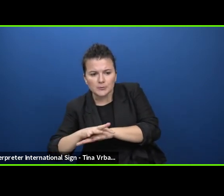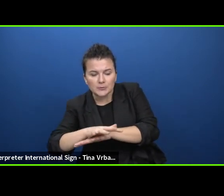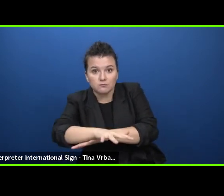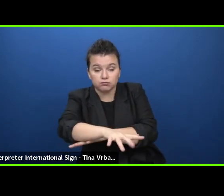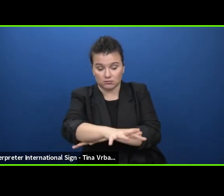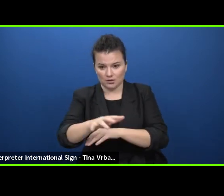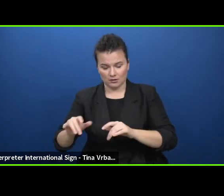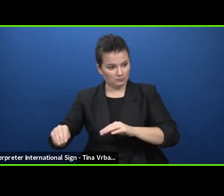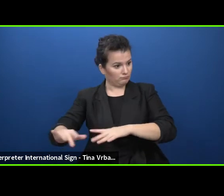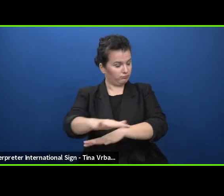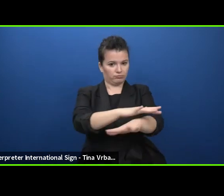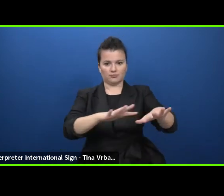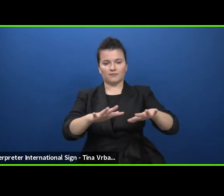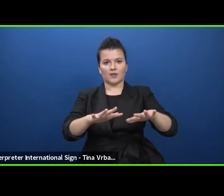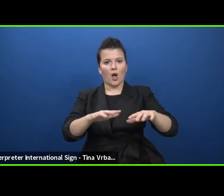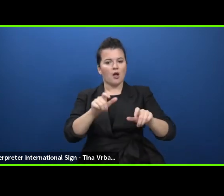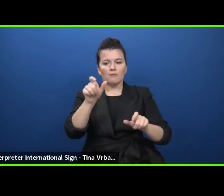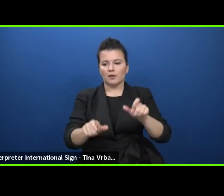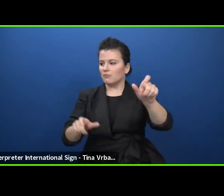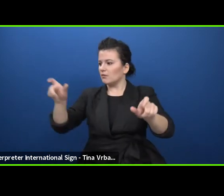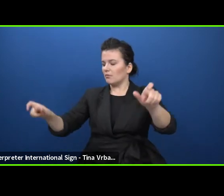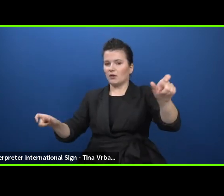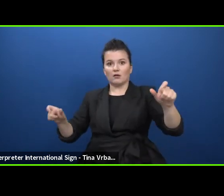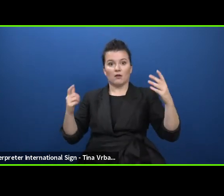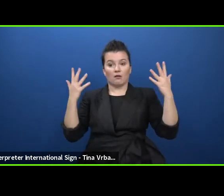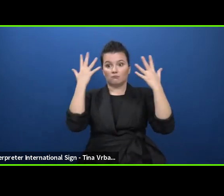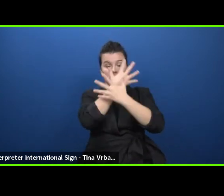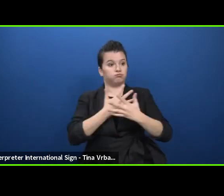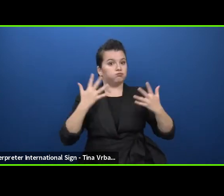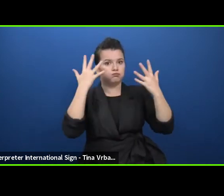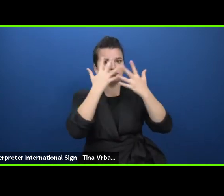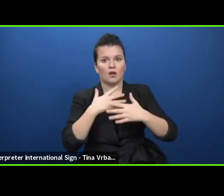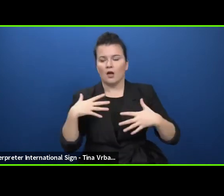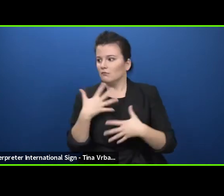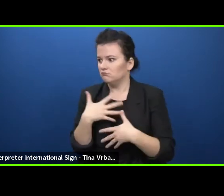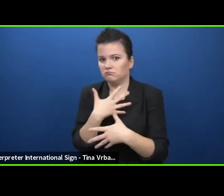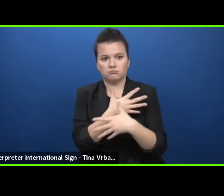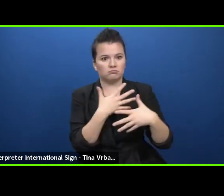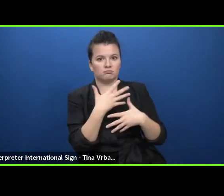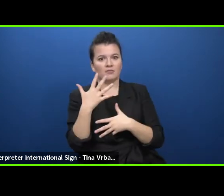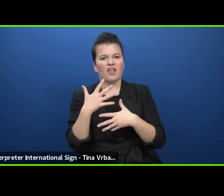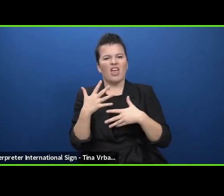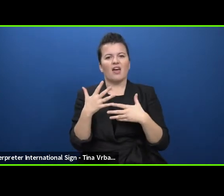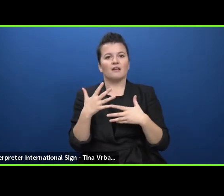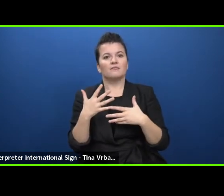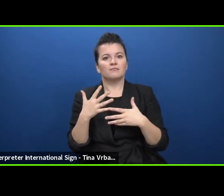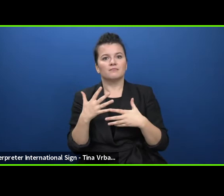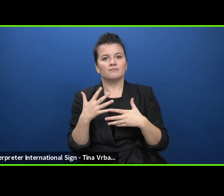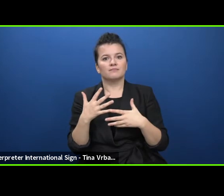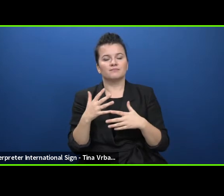They are confused, neurotic, disposable, and exotic. Entrance denied.